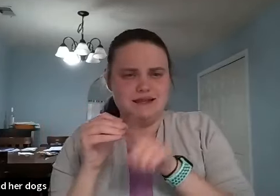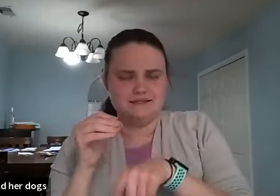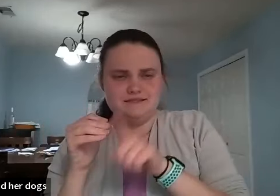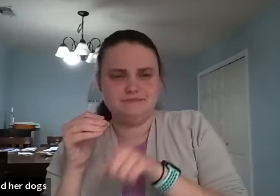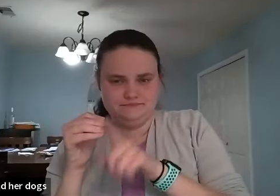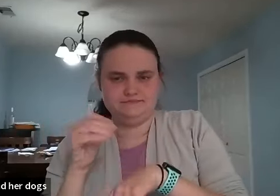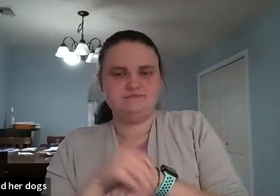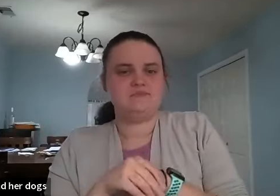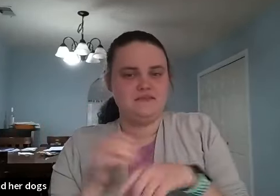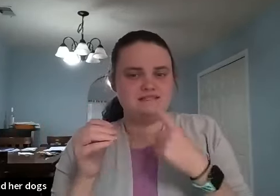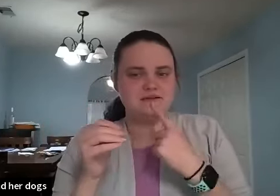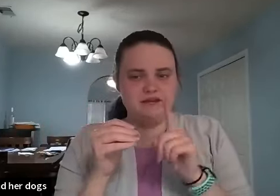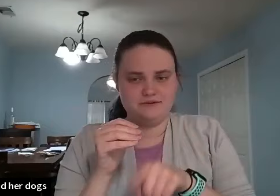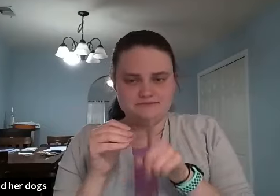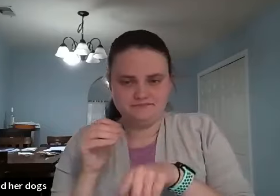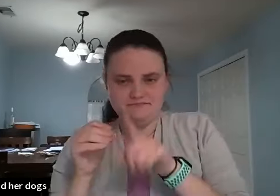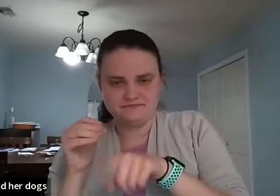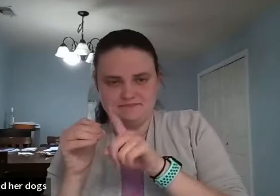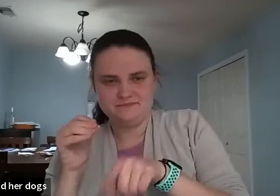slice. Mm-hmm. And that's tomato.